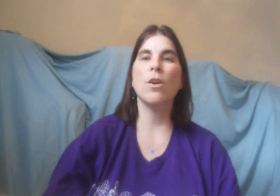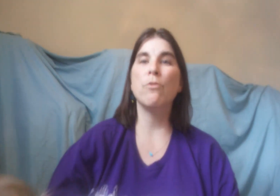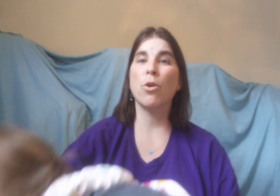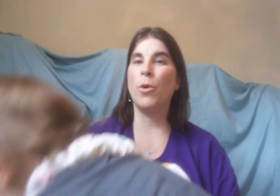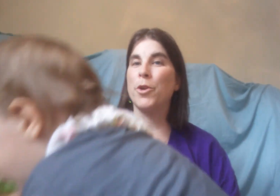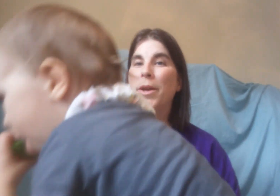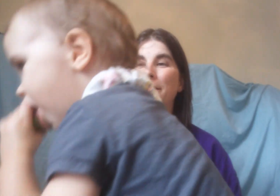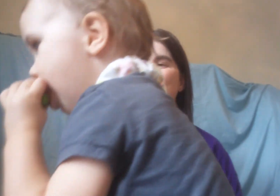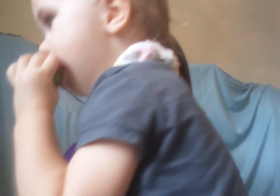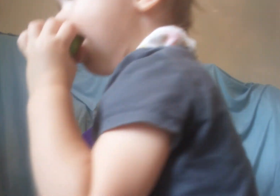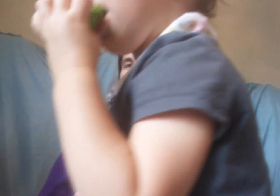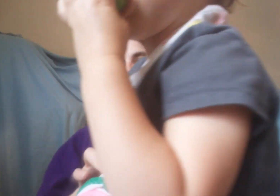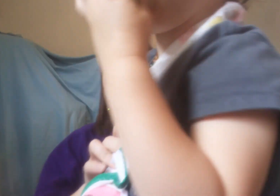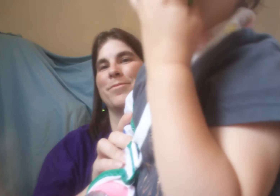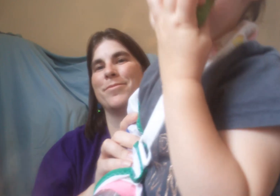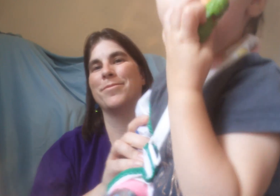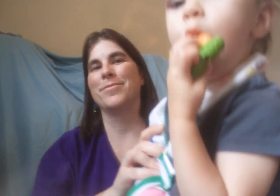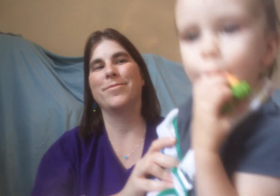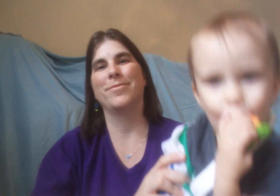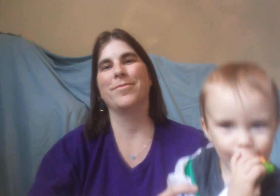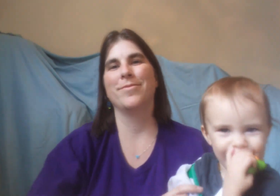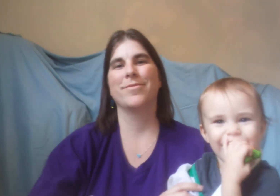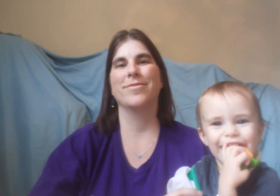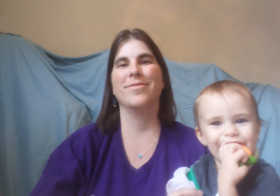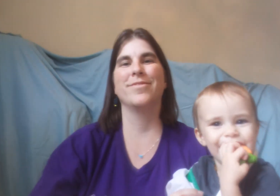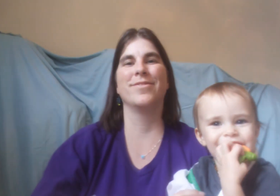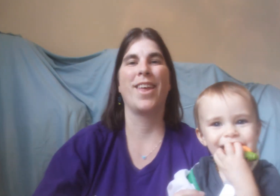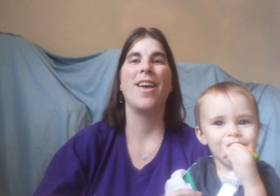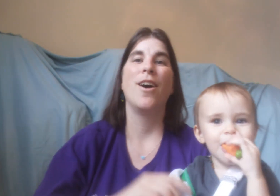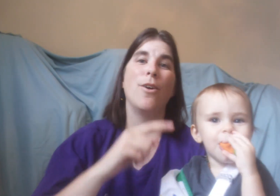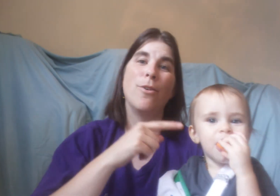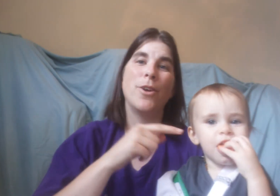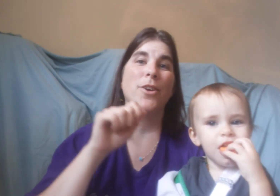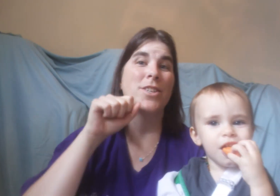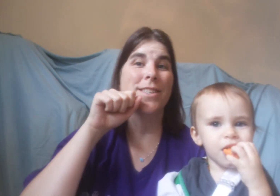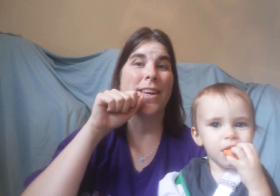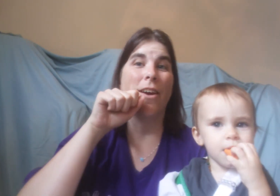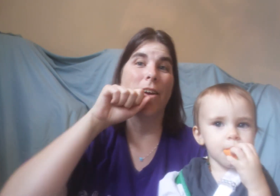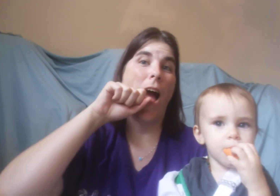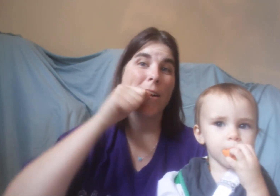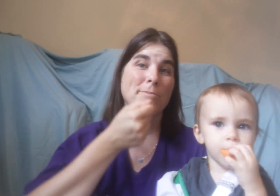for watermelon. Or you can just sign carrot.